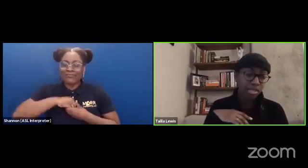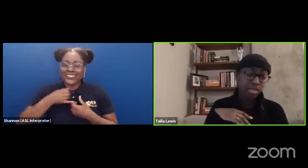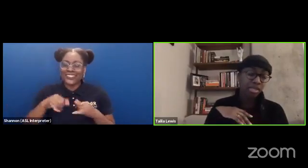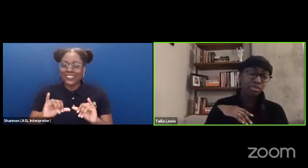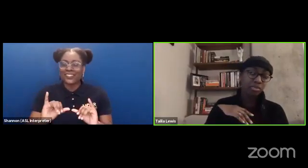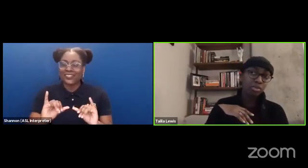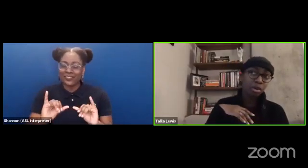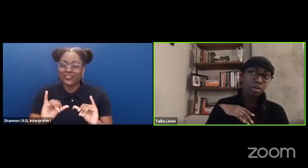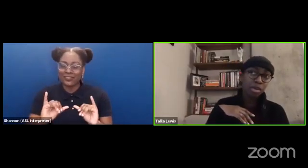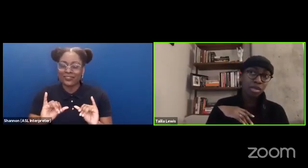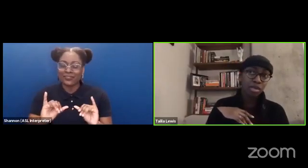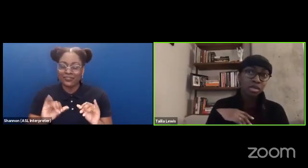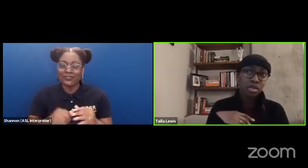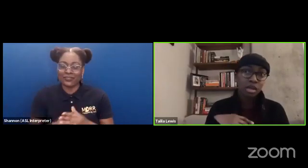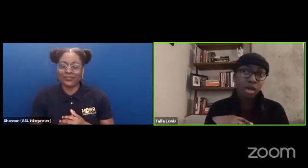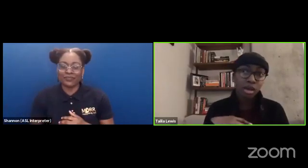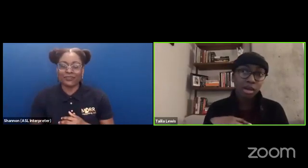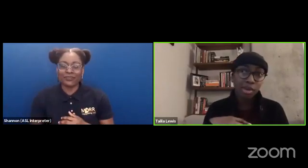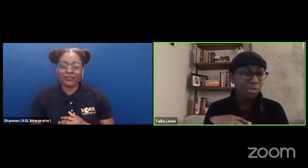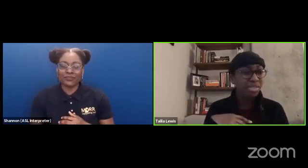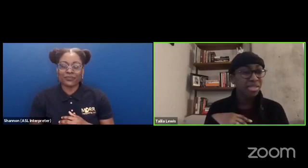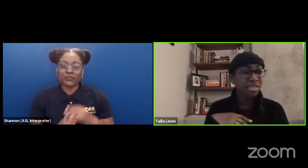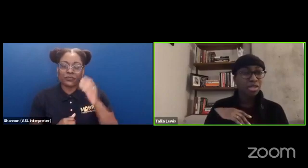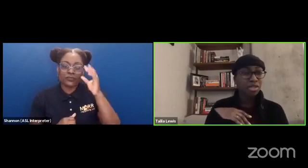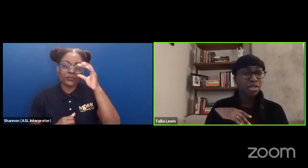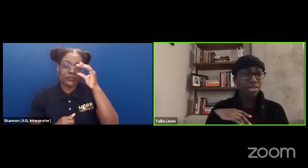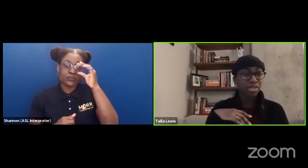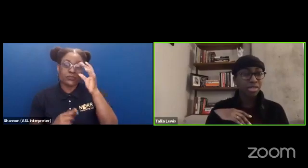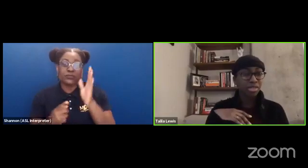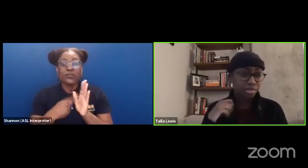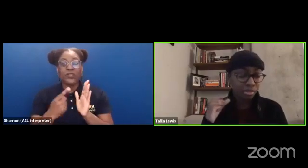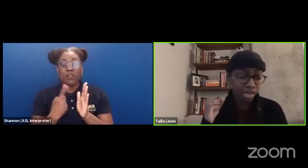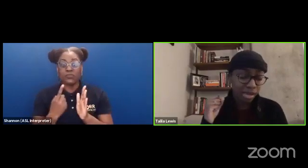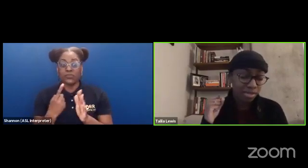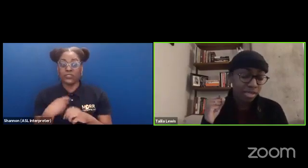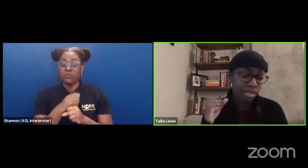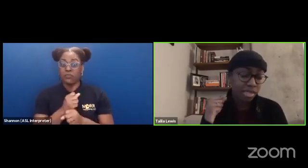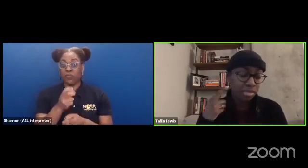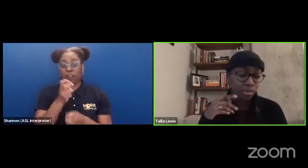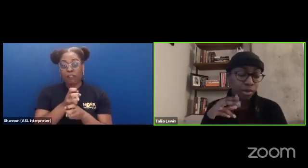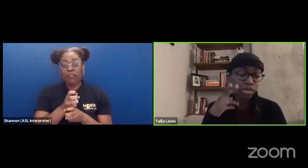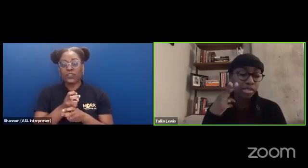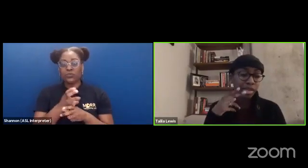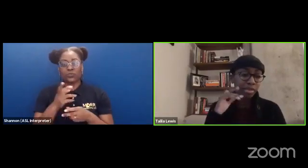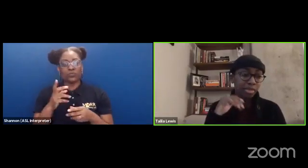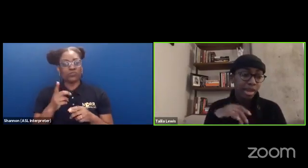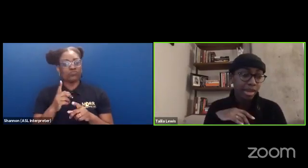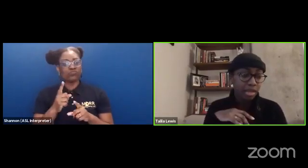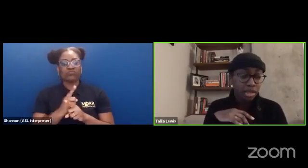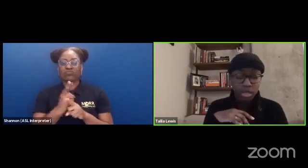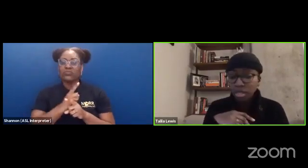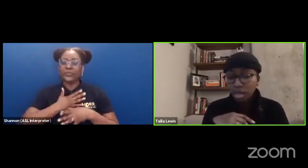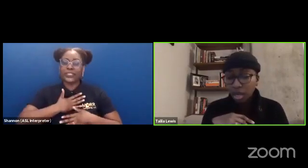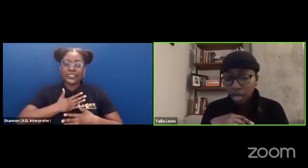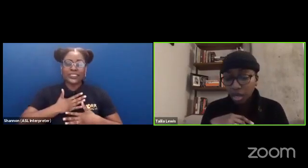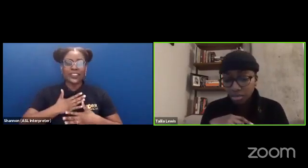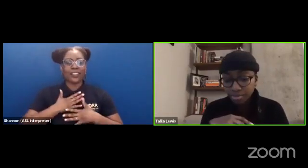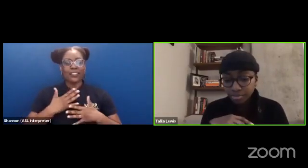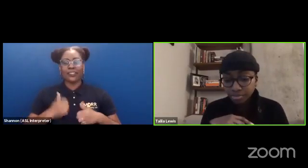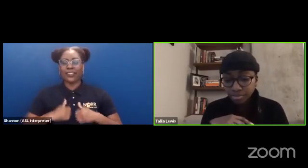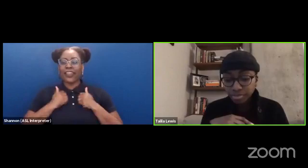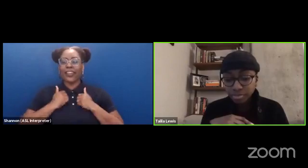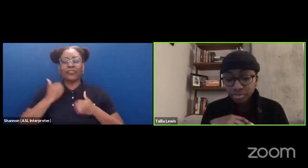minds at any given one moment, and makes it hard to breathe and live sometimes. And I think it's important to name that.